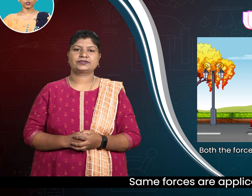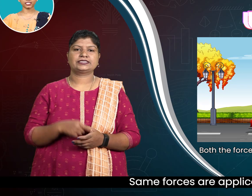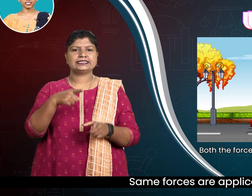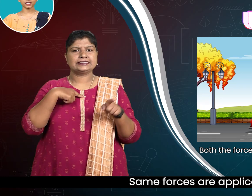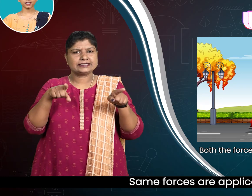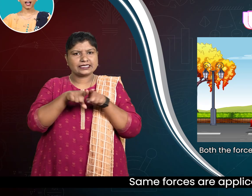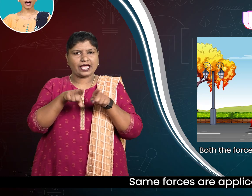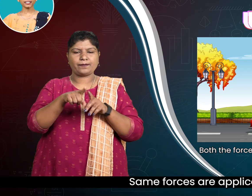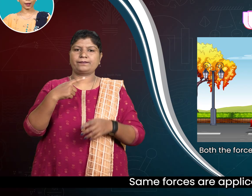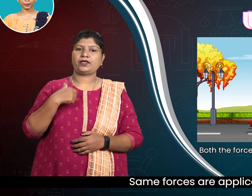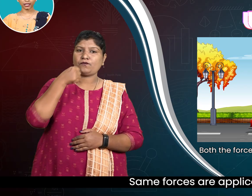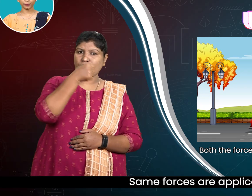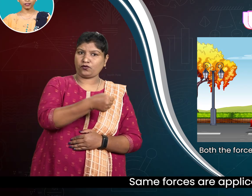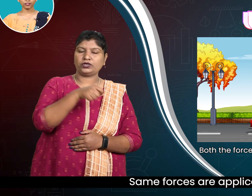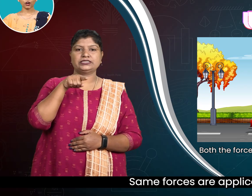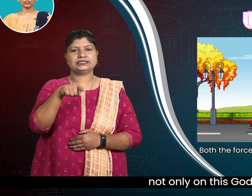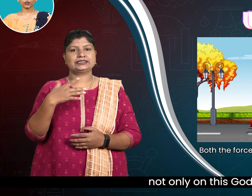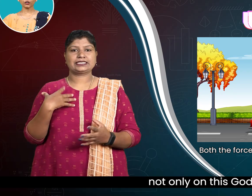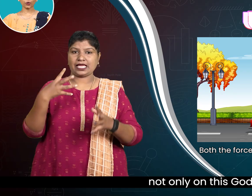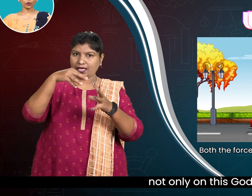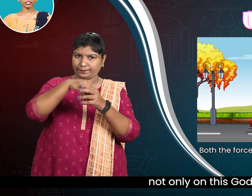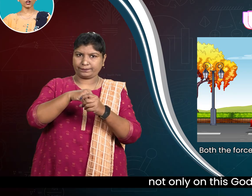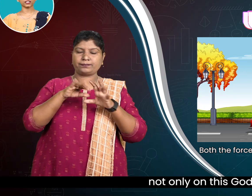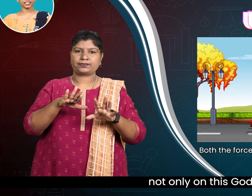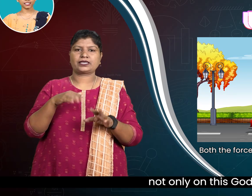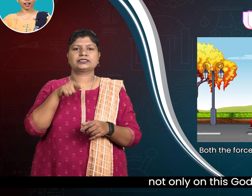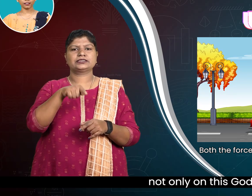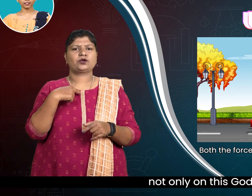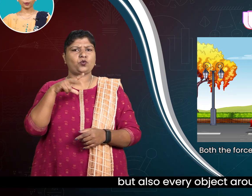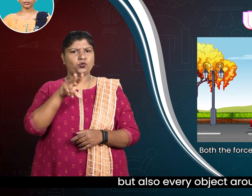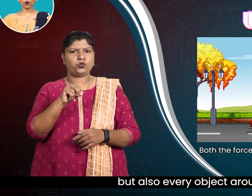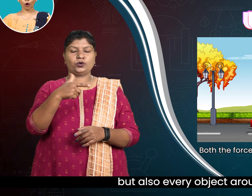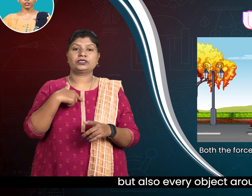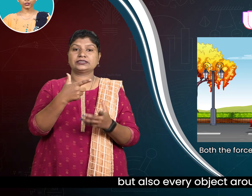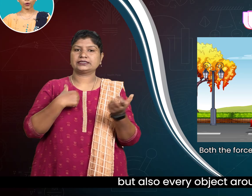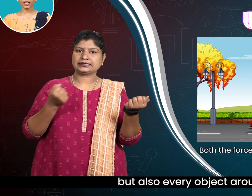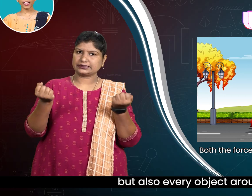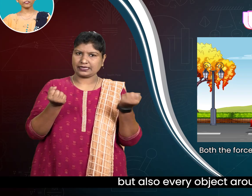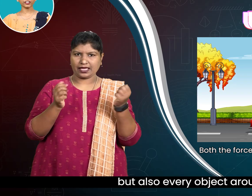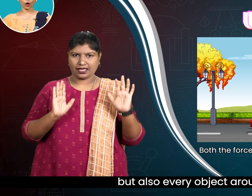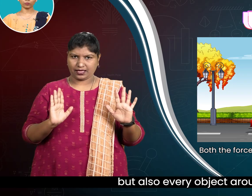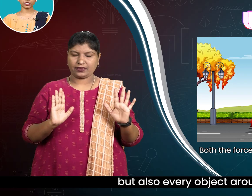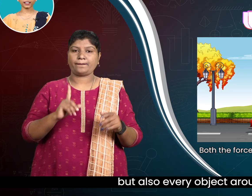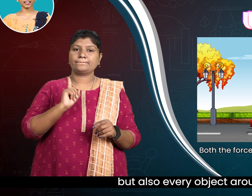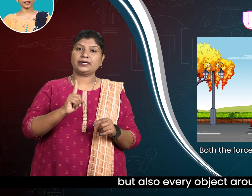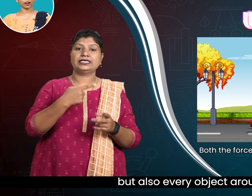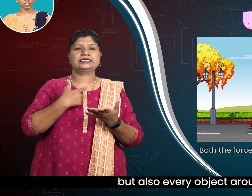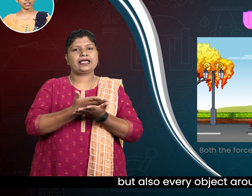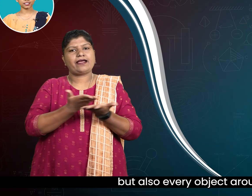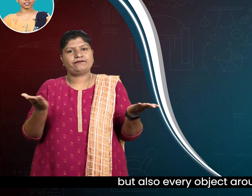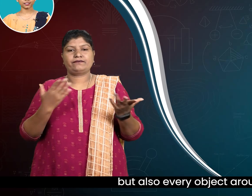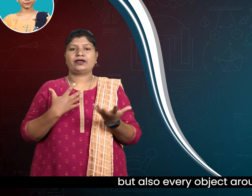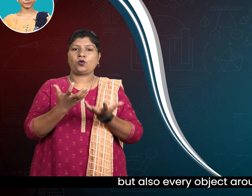Same forces are applicable not only on this car but also every object